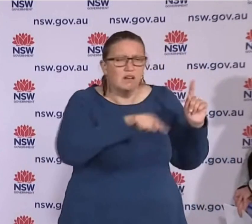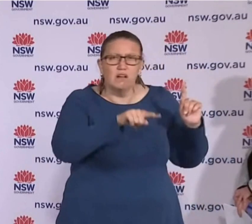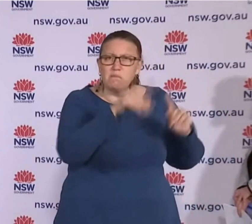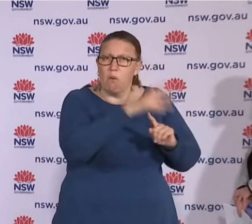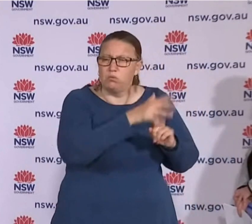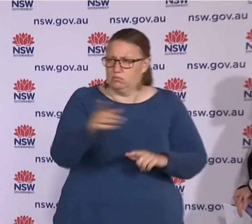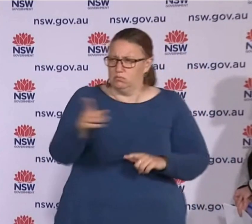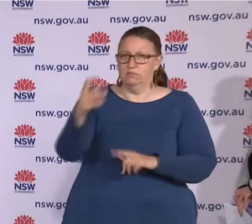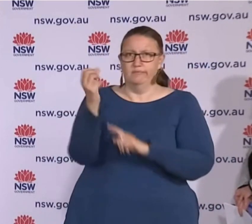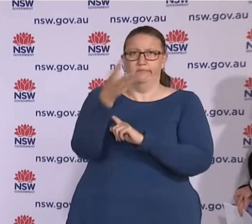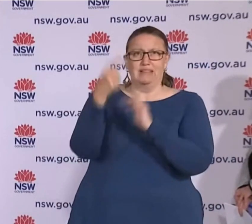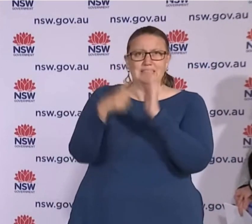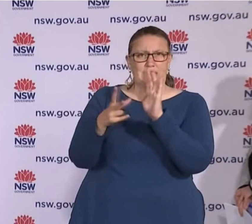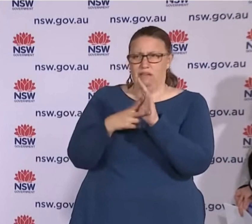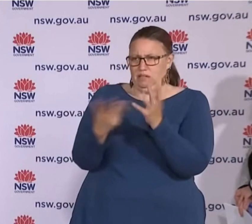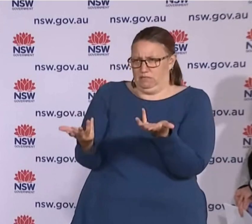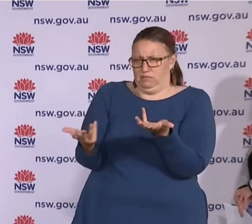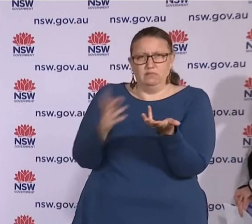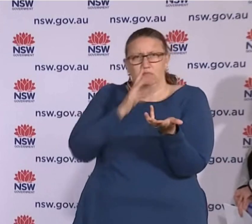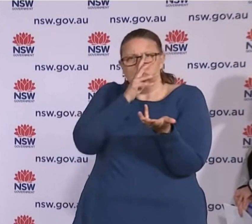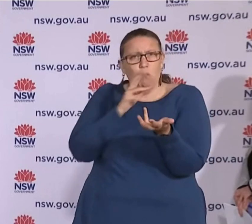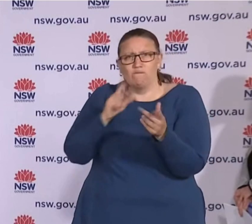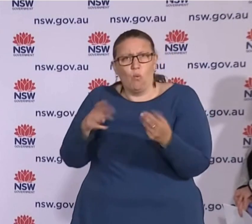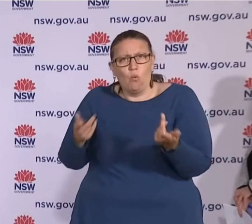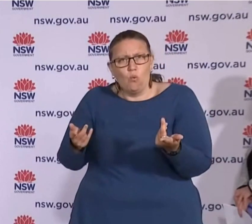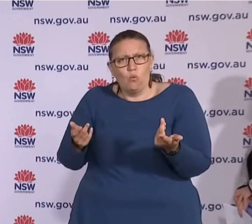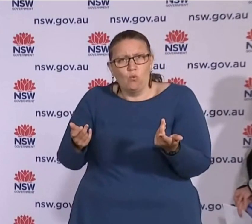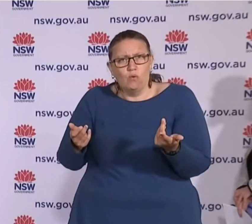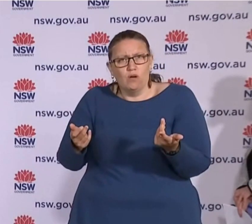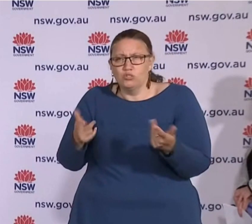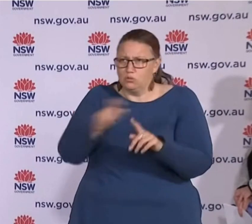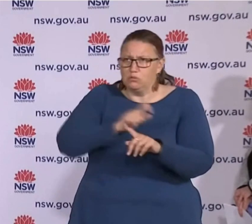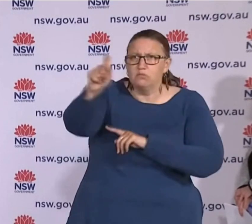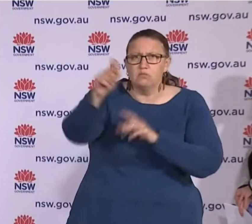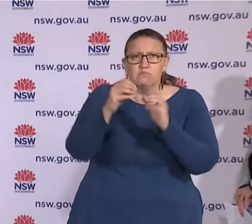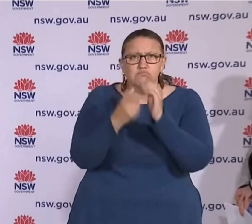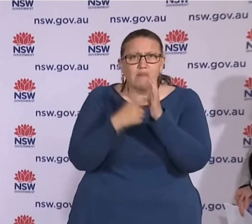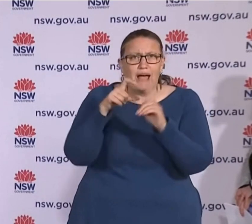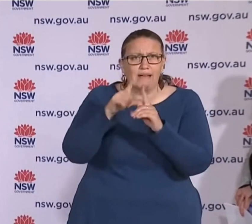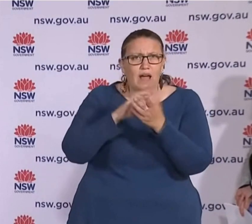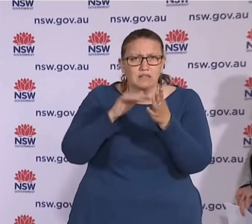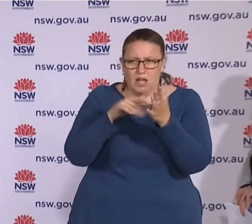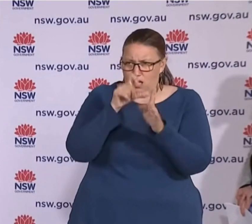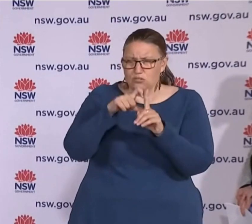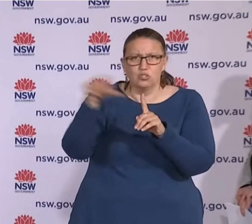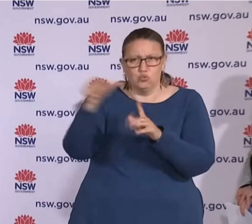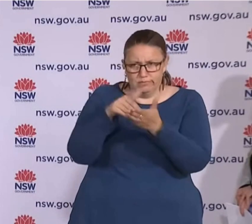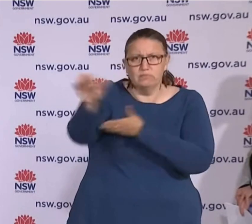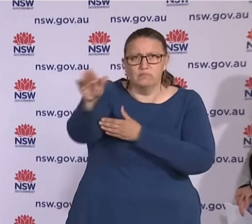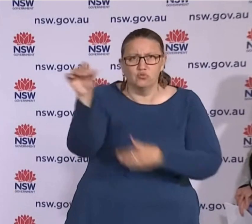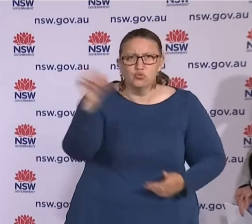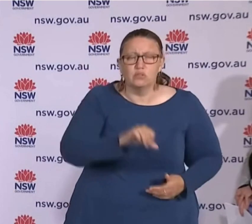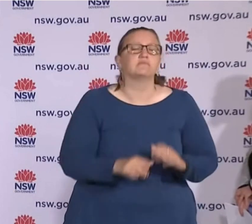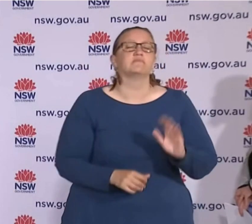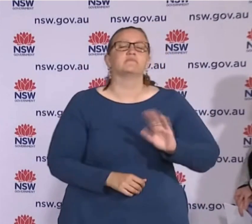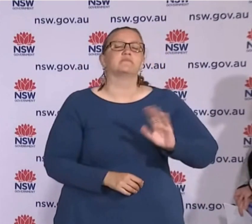I've been advised by police that that person's been charged. So they were there only to work, but what they did is breach the health orders and went to multiple venues